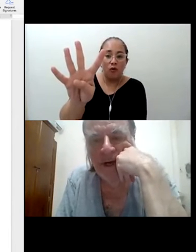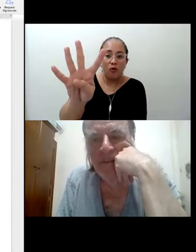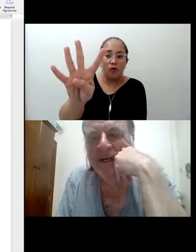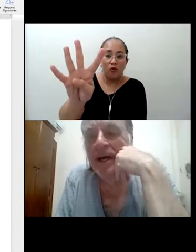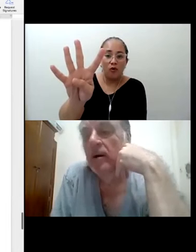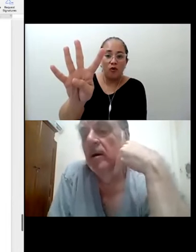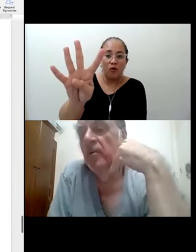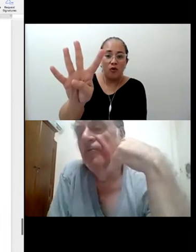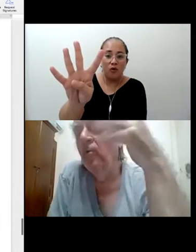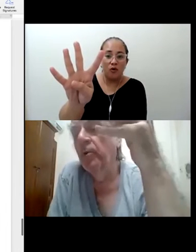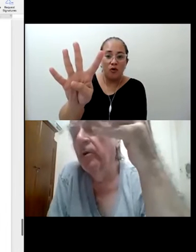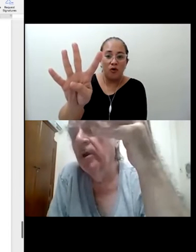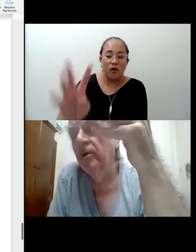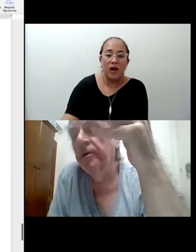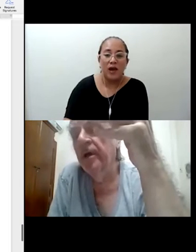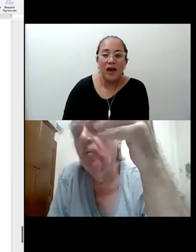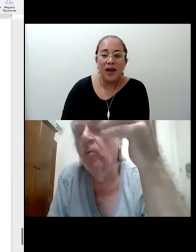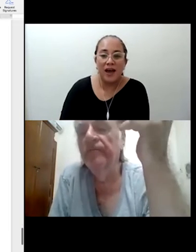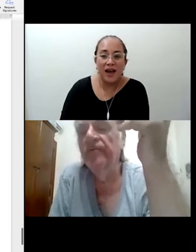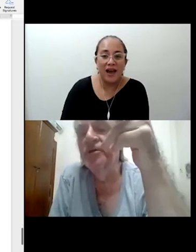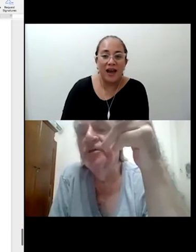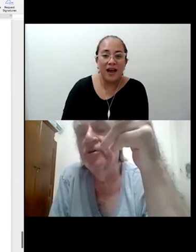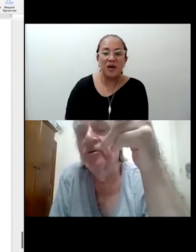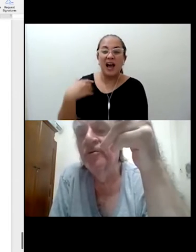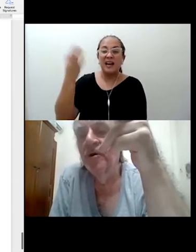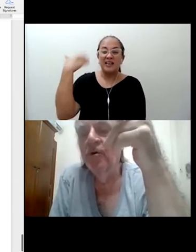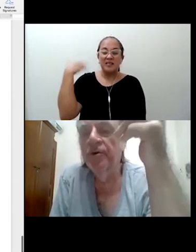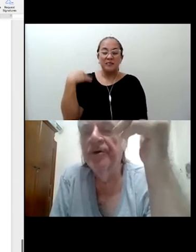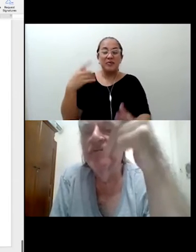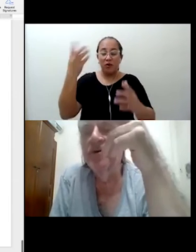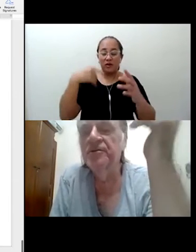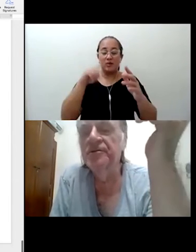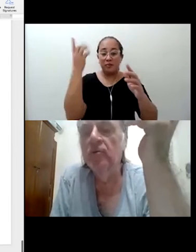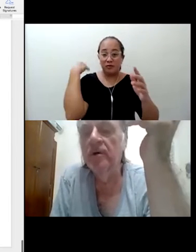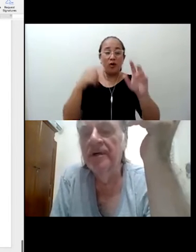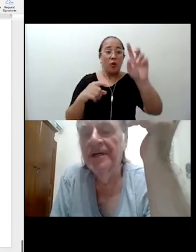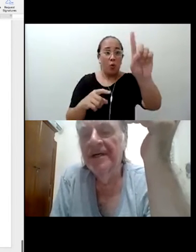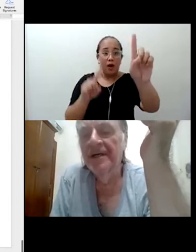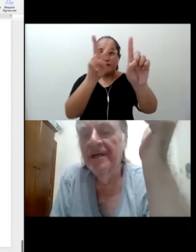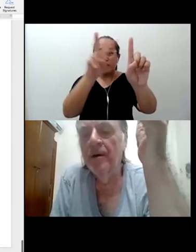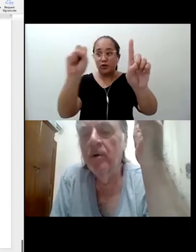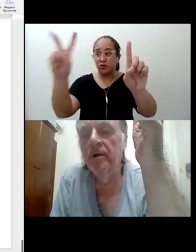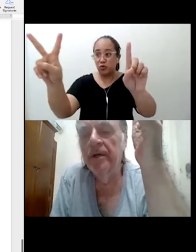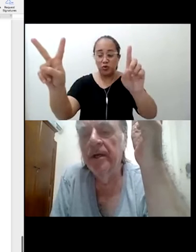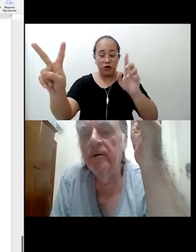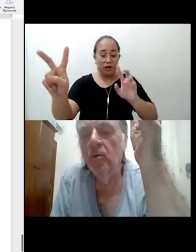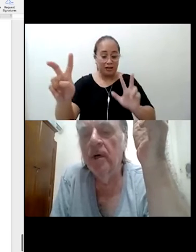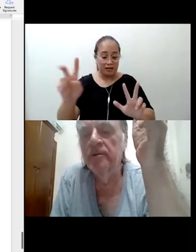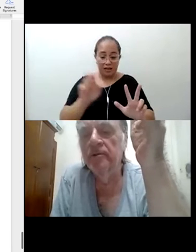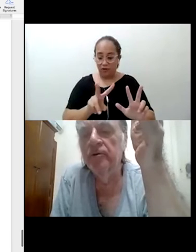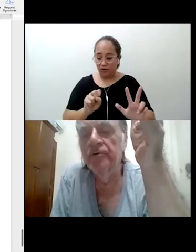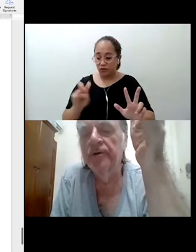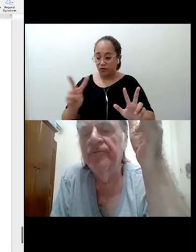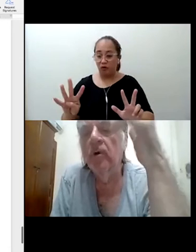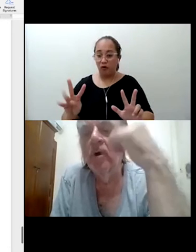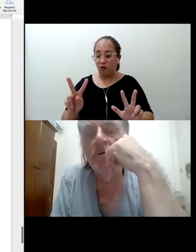before. But now, before we were only looking at 1 versus 2 or 3 versus 4. Now we're looking at 1,